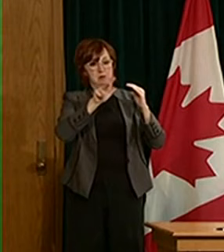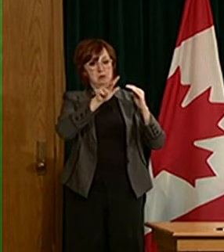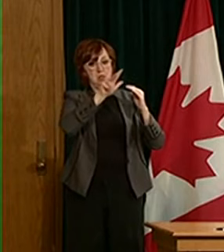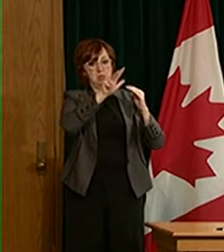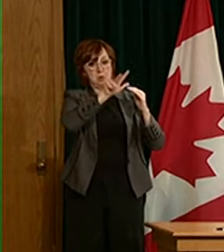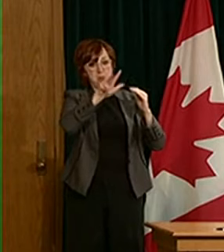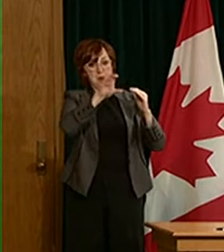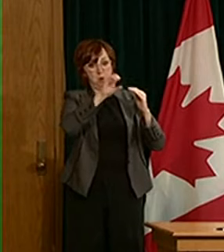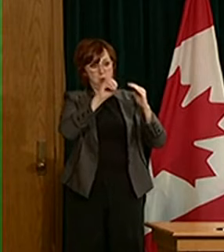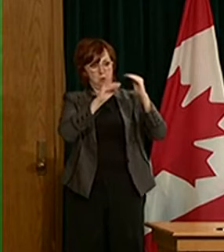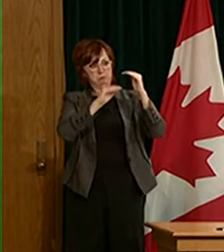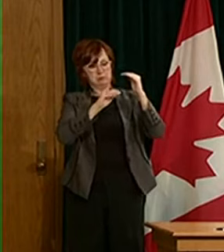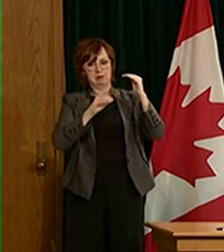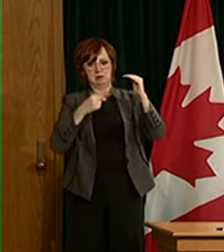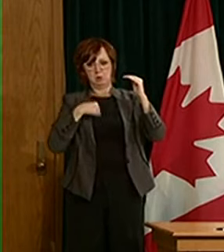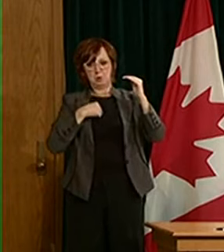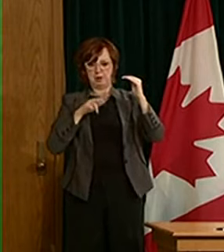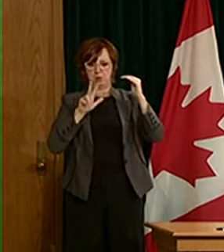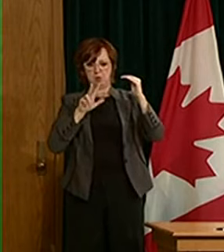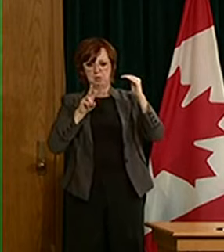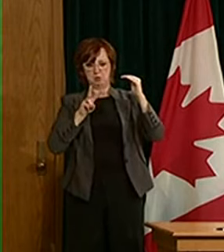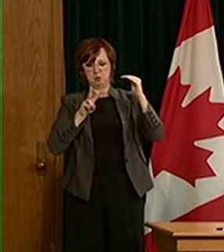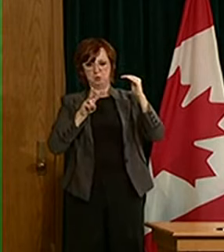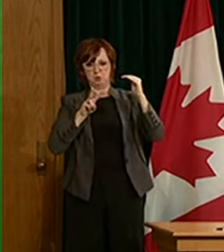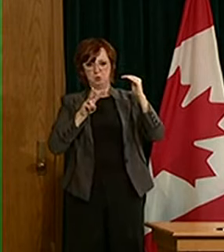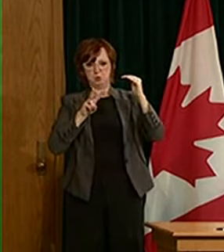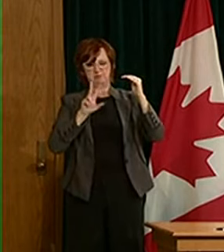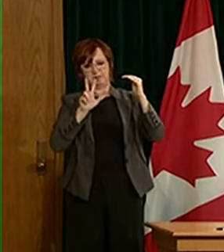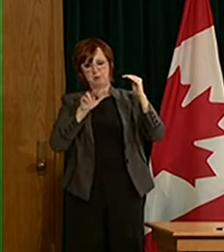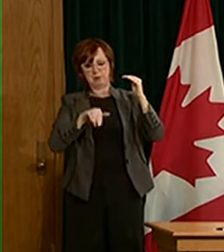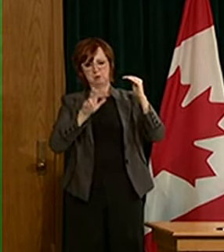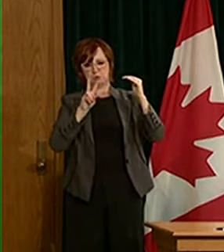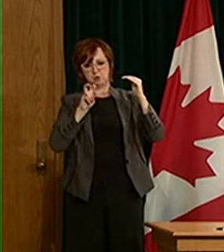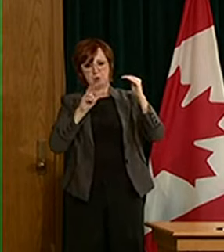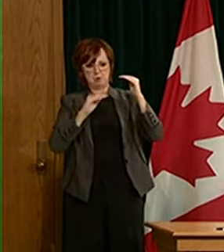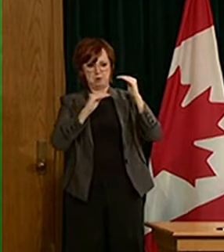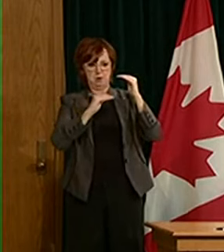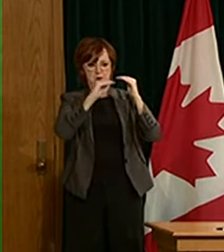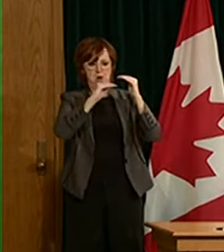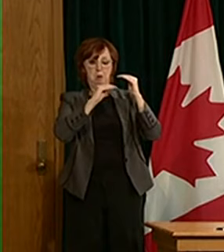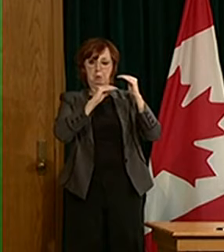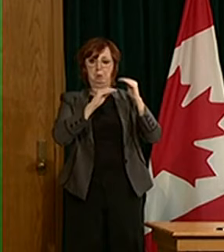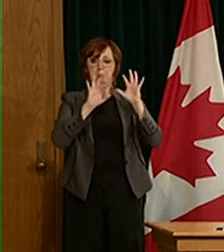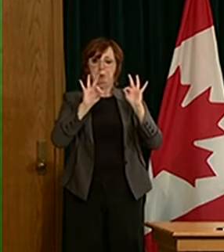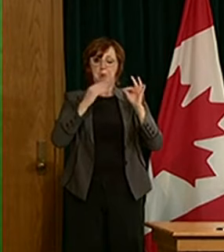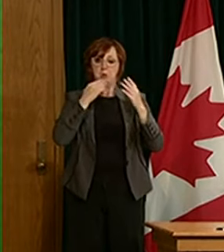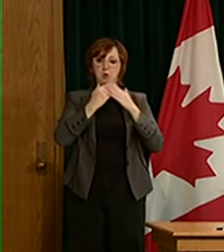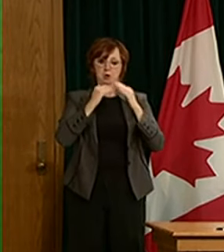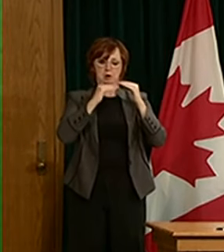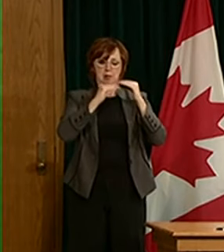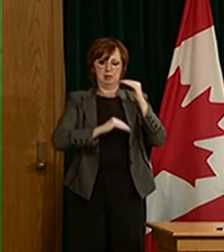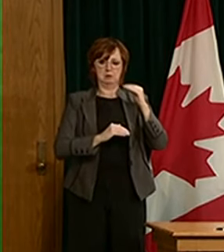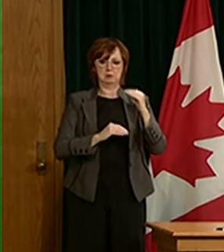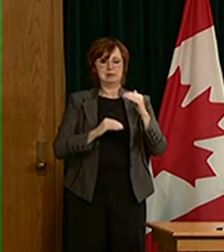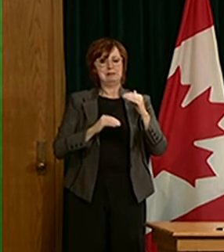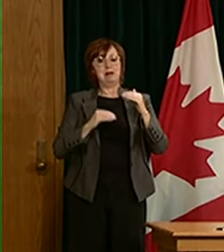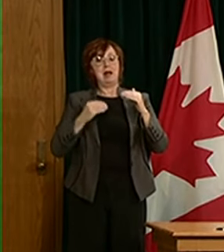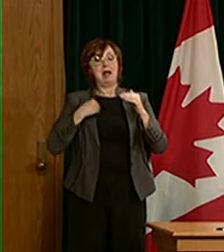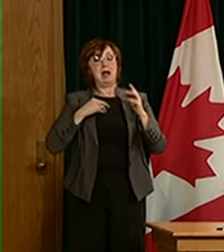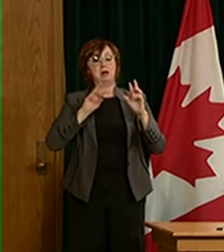And therefore, we've identified the need to establish 2 field hospitals to address this additional capacity. And we will